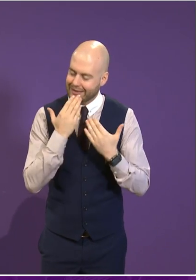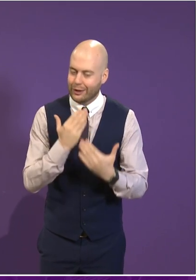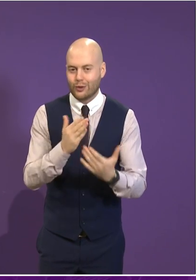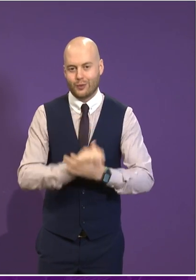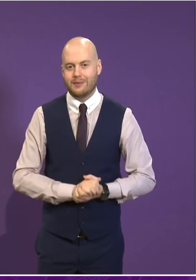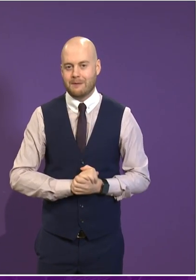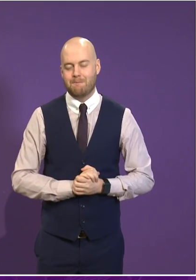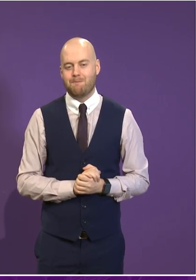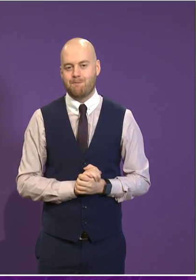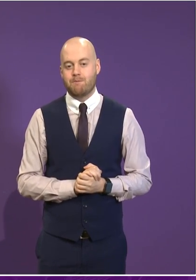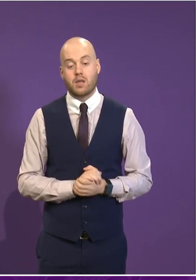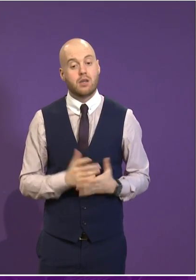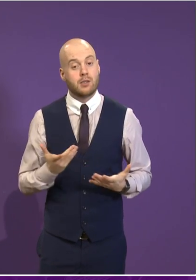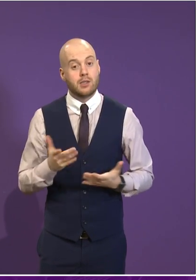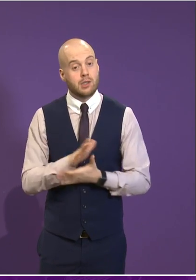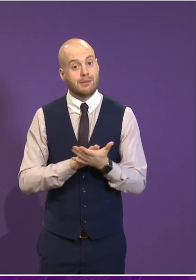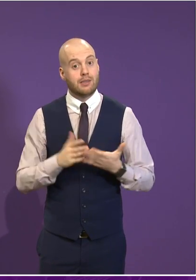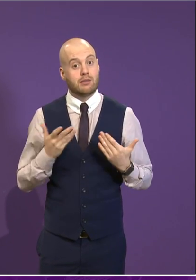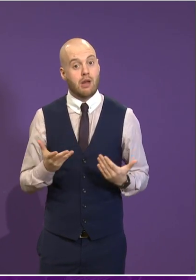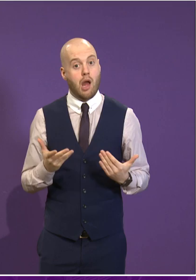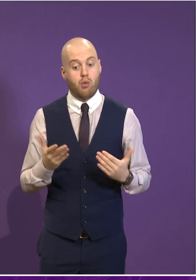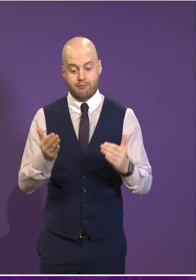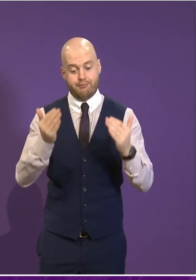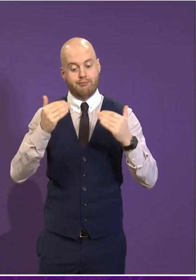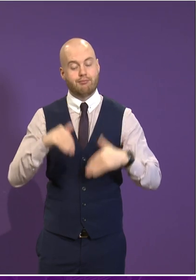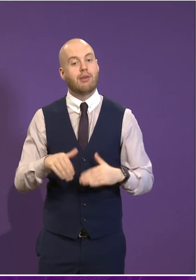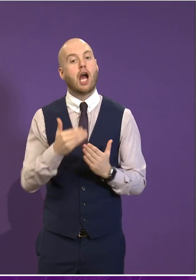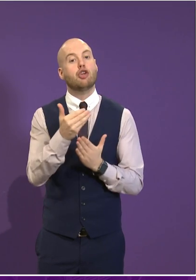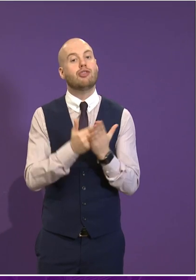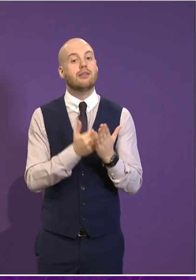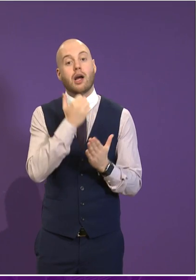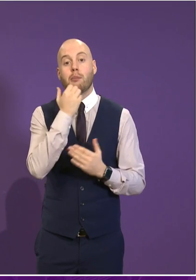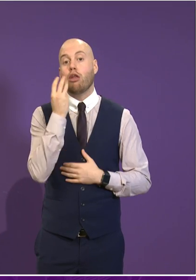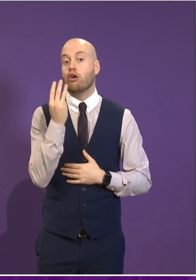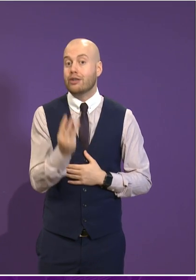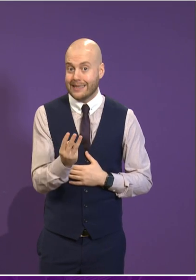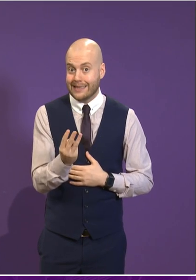much. And that allows us to move on to agenda item 3, which is